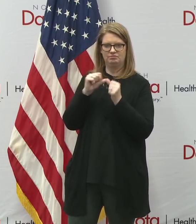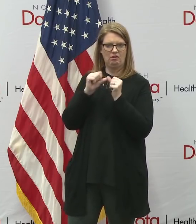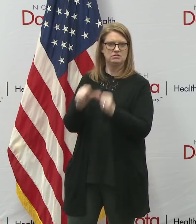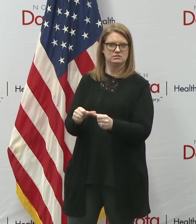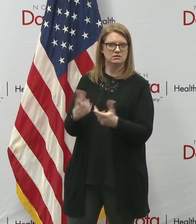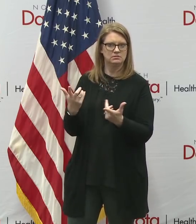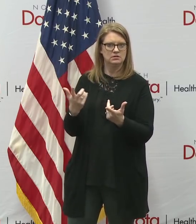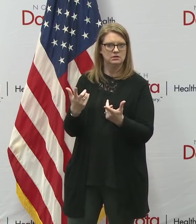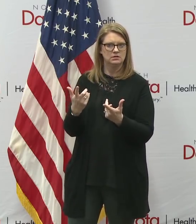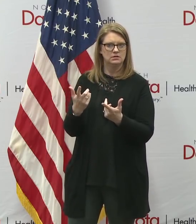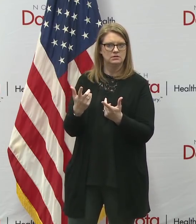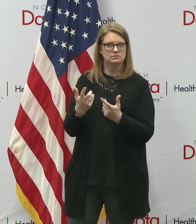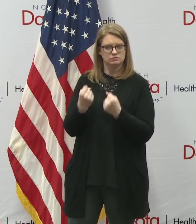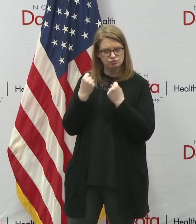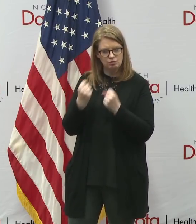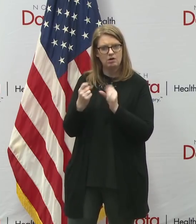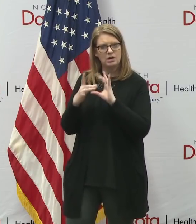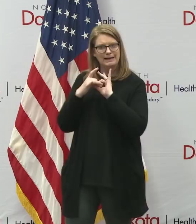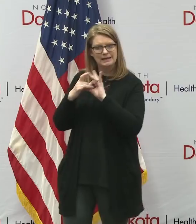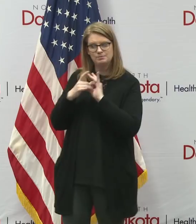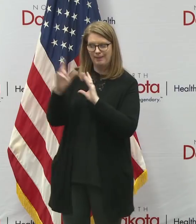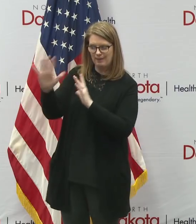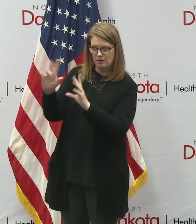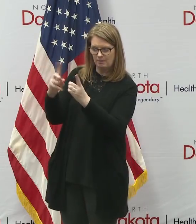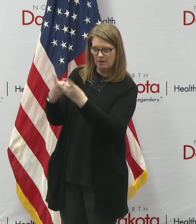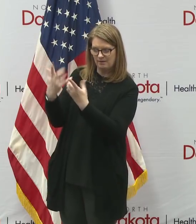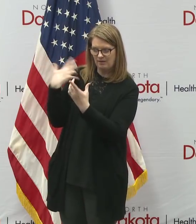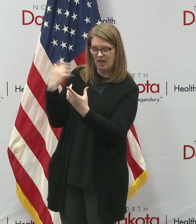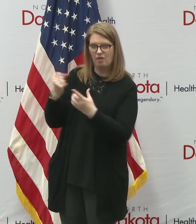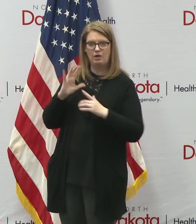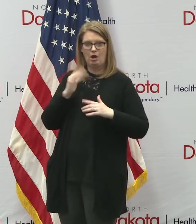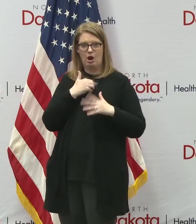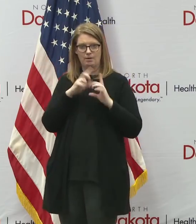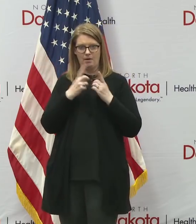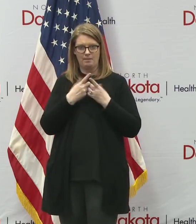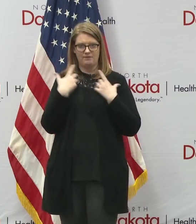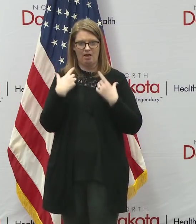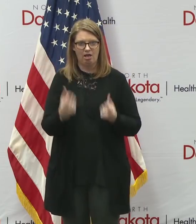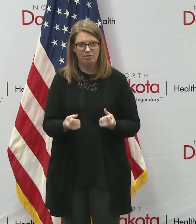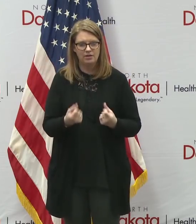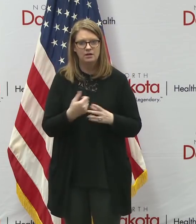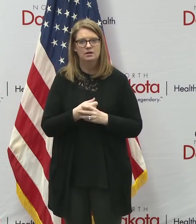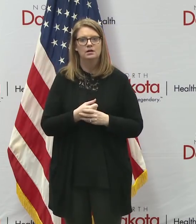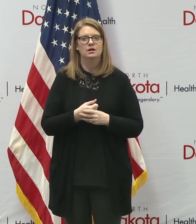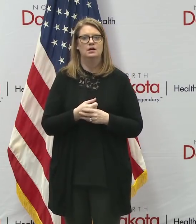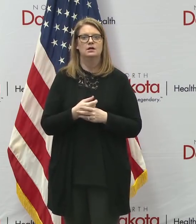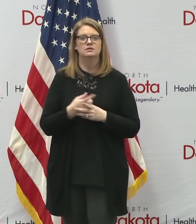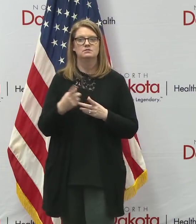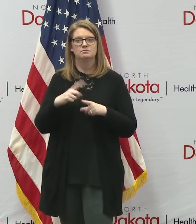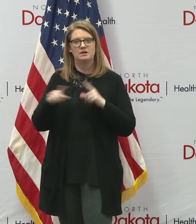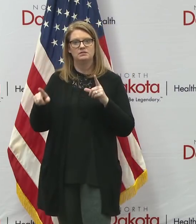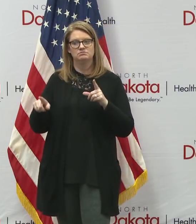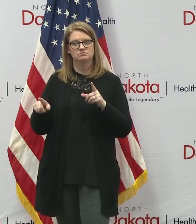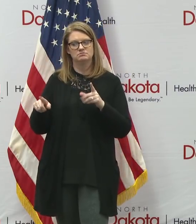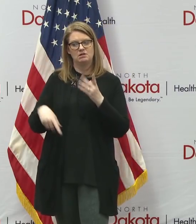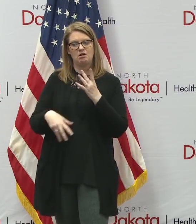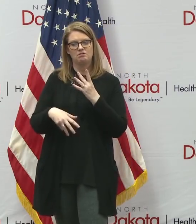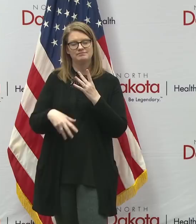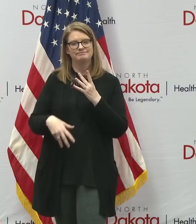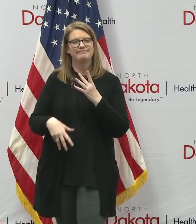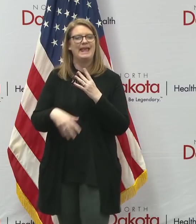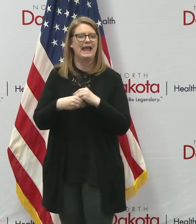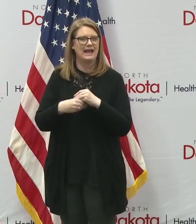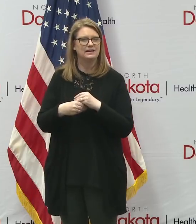making tighter and stronger connections between their Department of Health and our Department of Health. They were there existing, but we're broadening